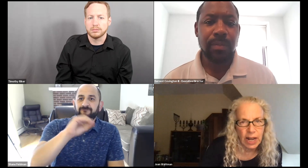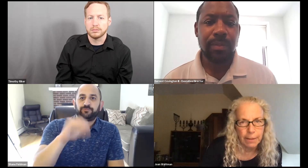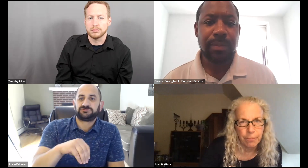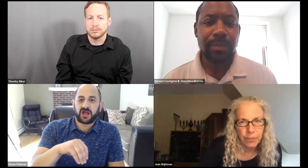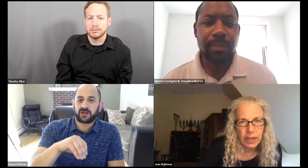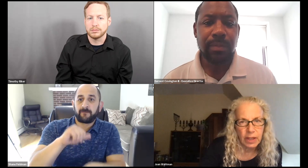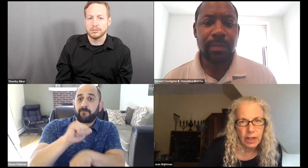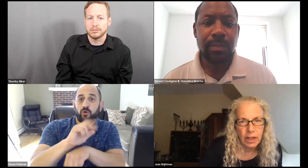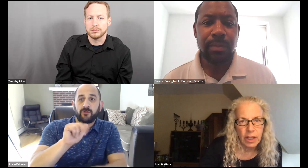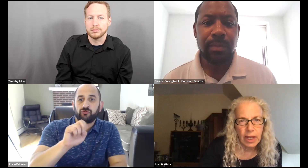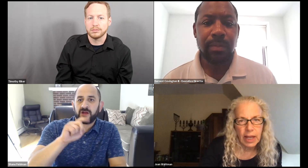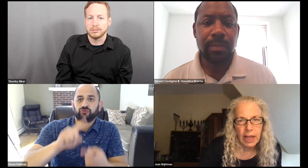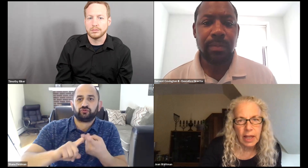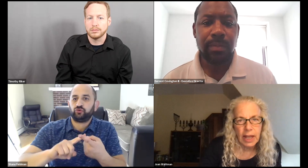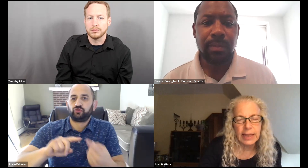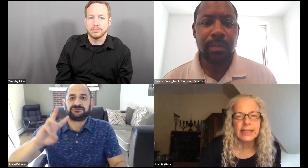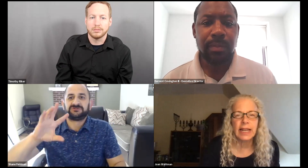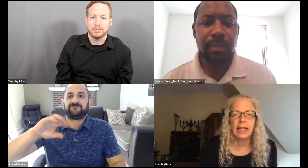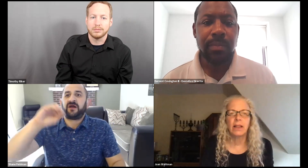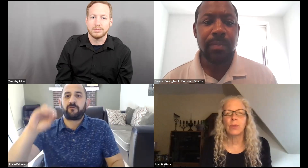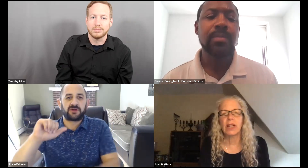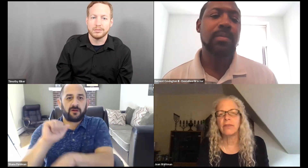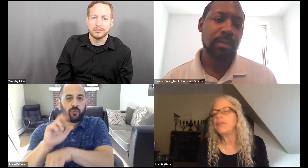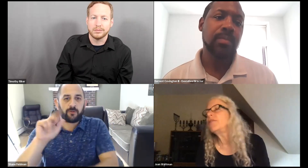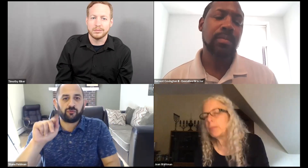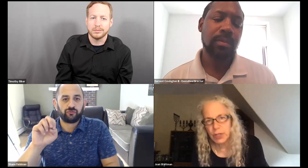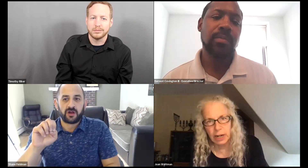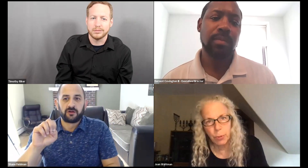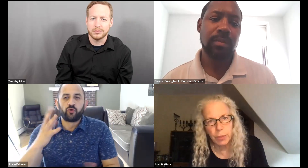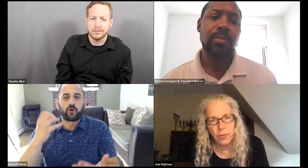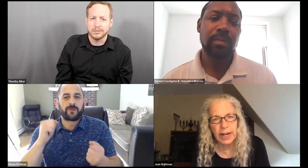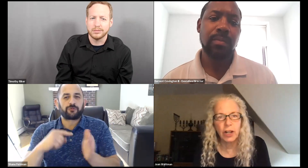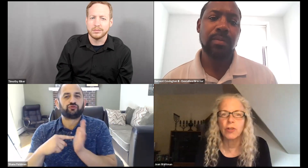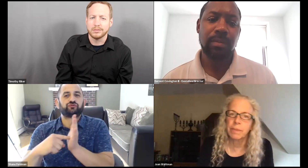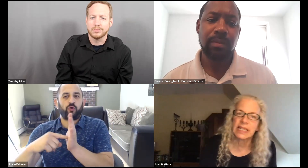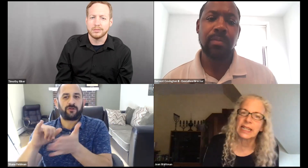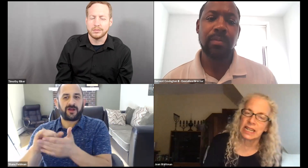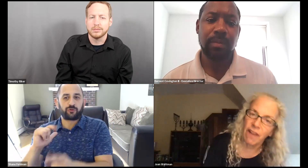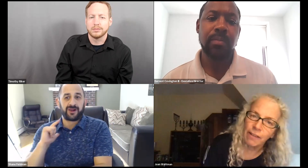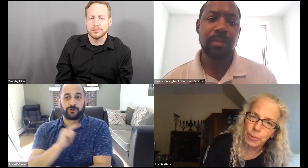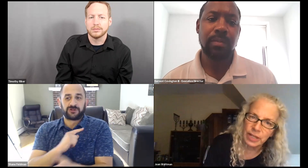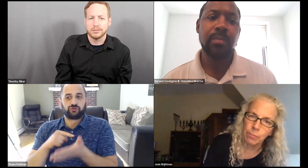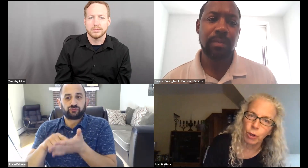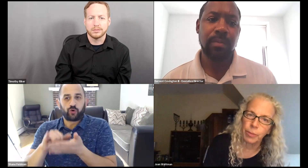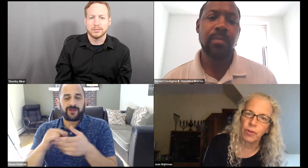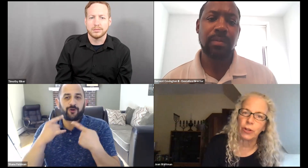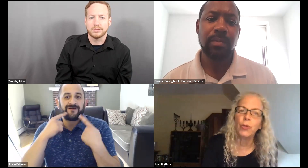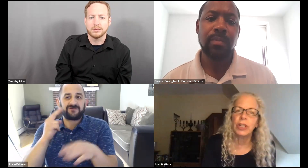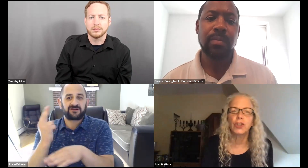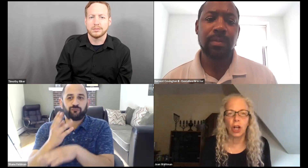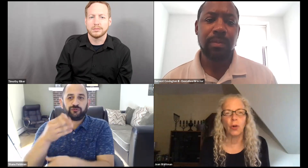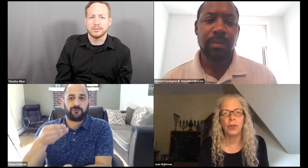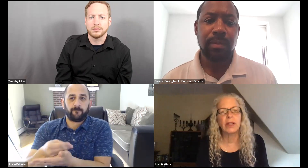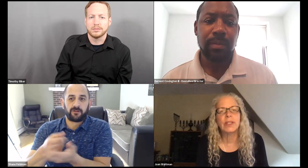period of time. And let's say there was a 50% employment rate and it goes up to 65% employment rate. You